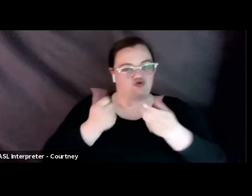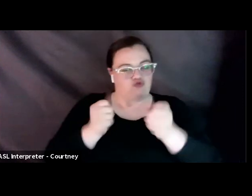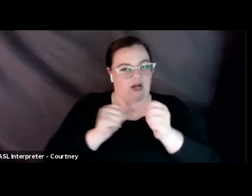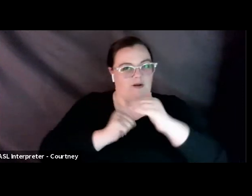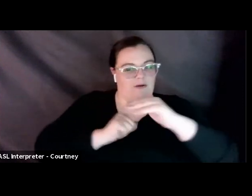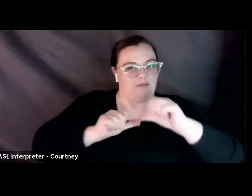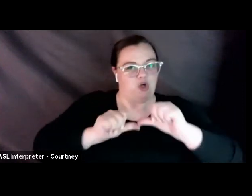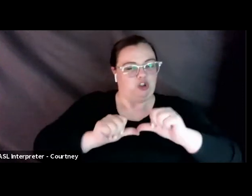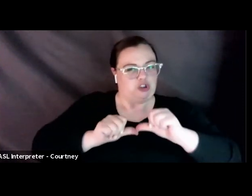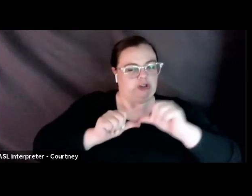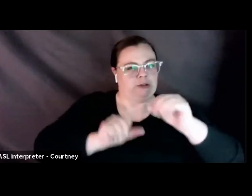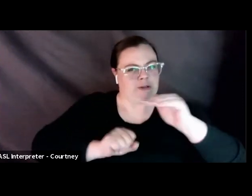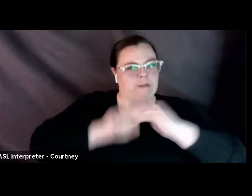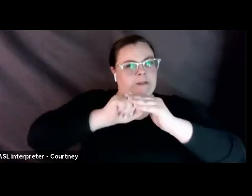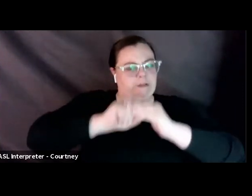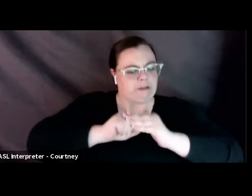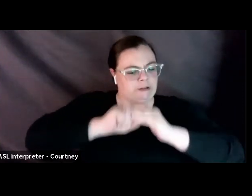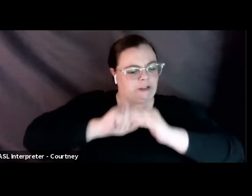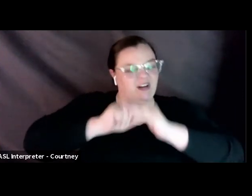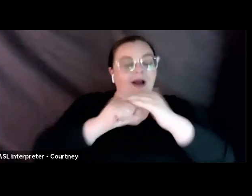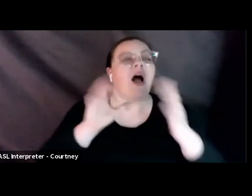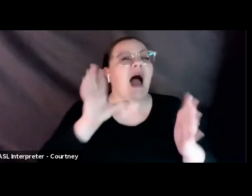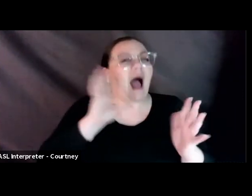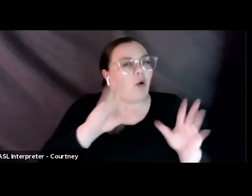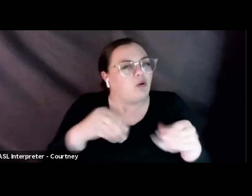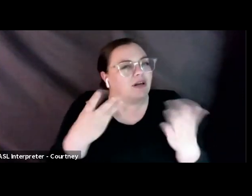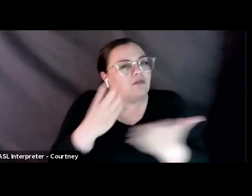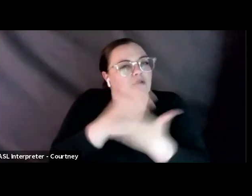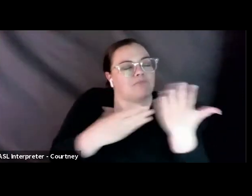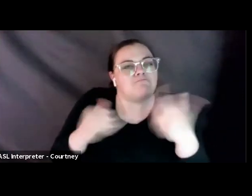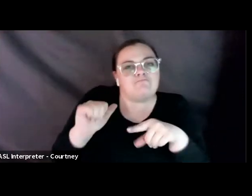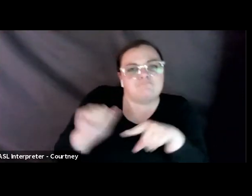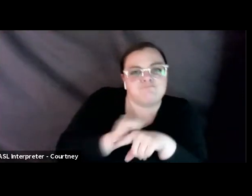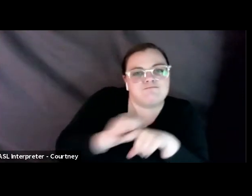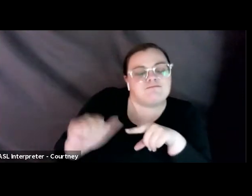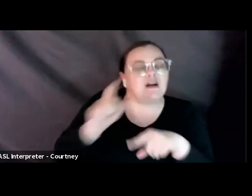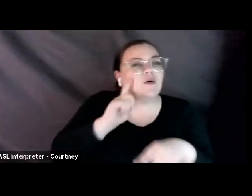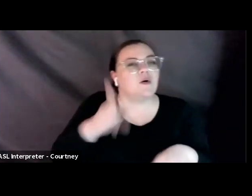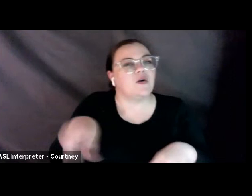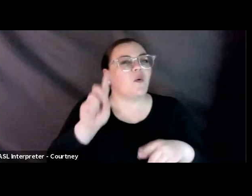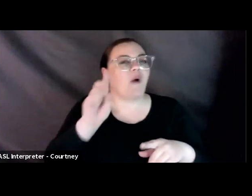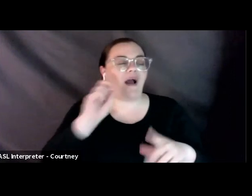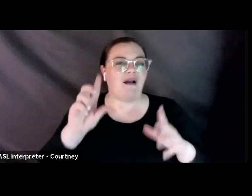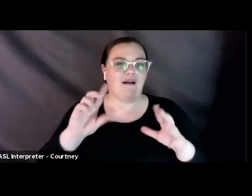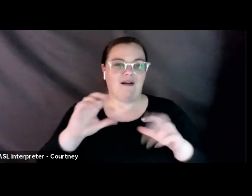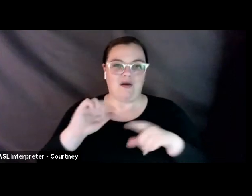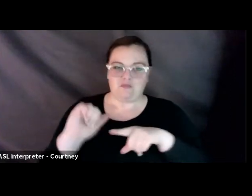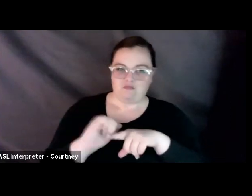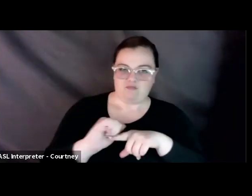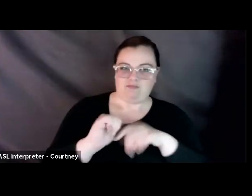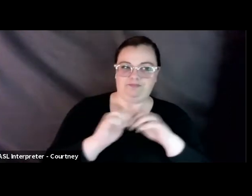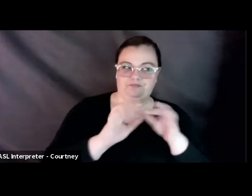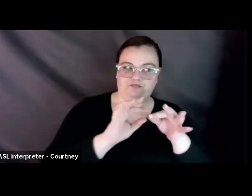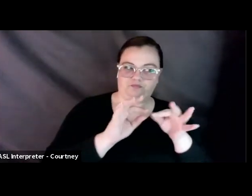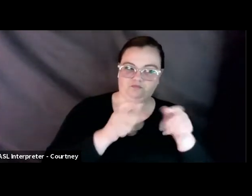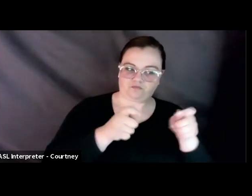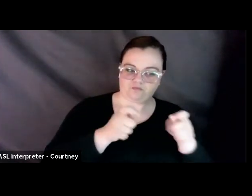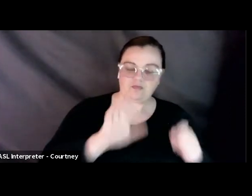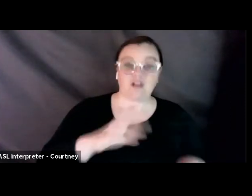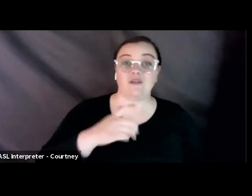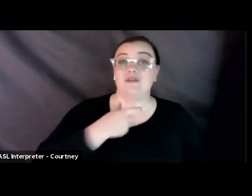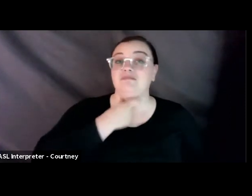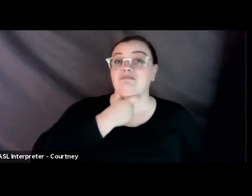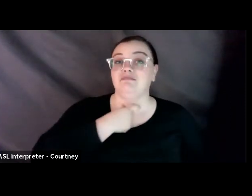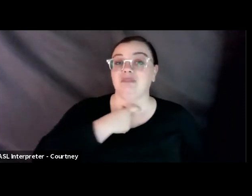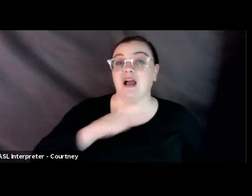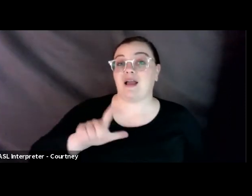right? So I'm gonna give you exercises that impose your larynx down, right? So that you don't